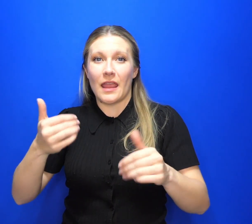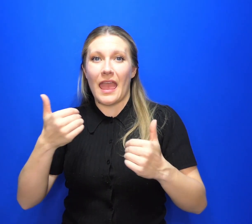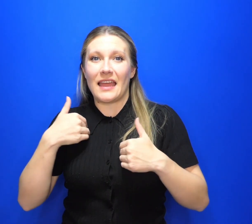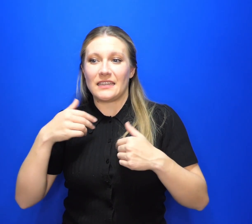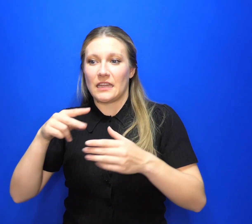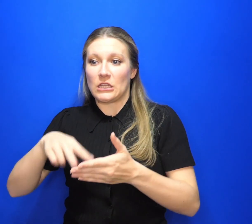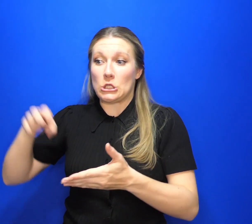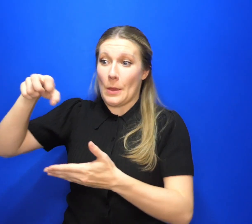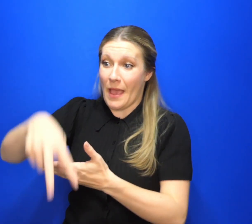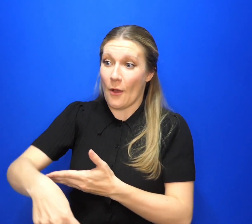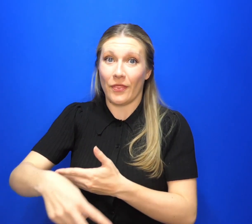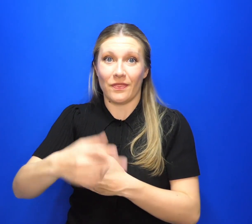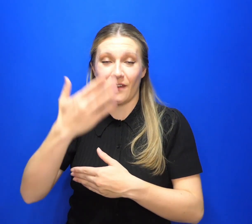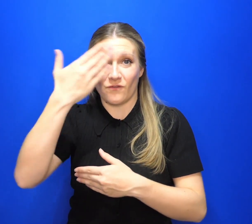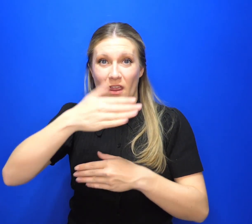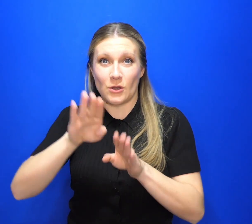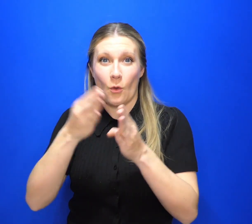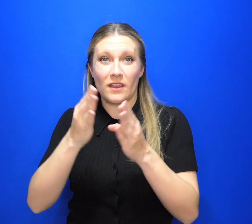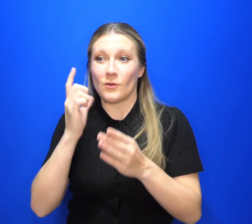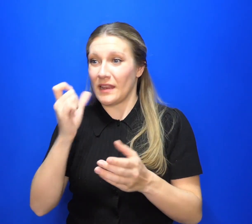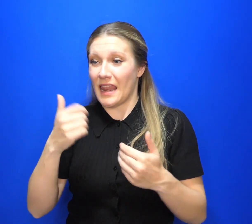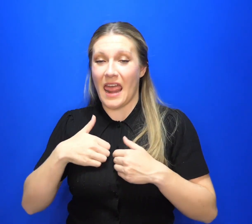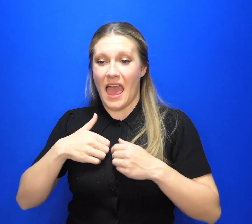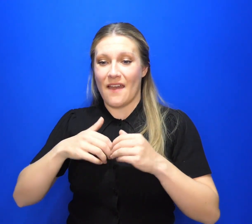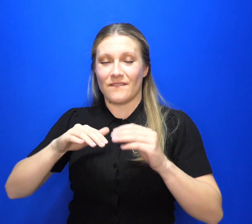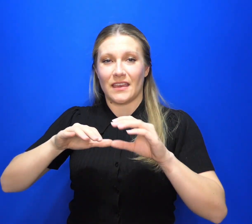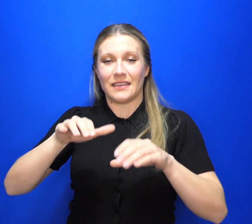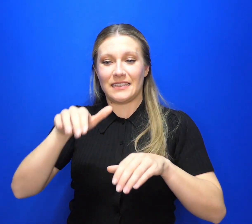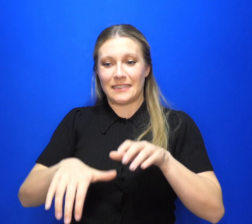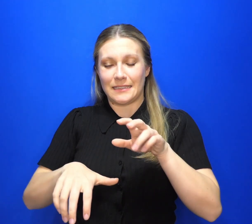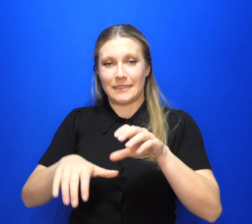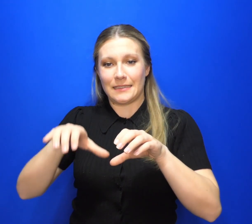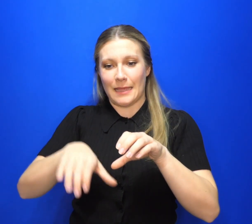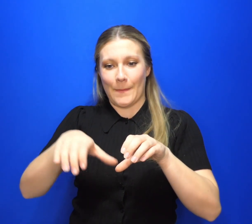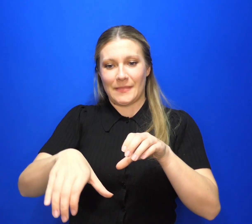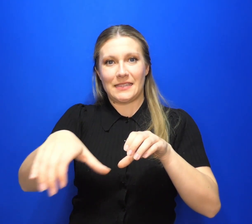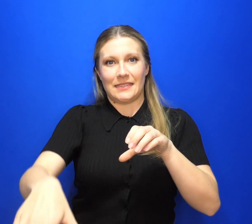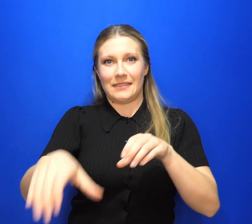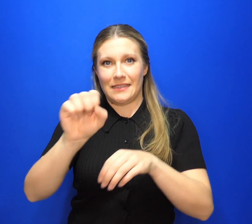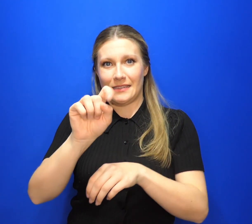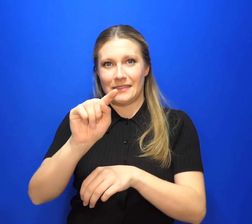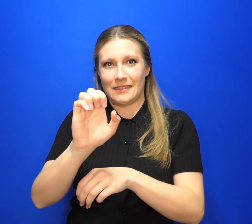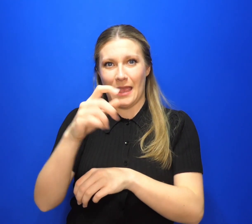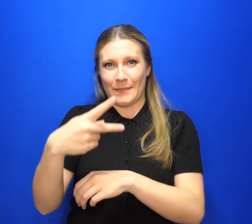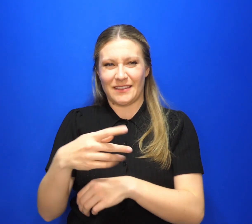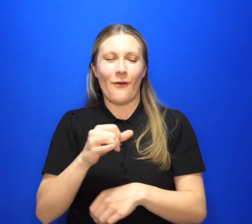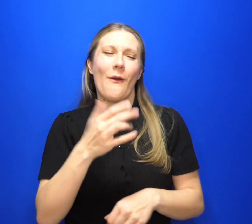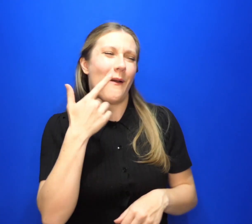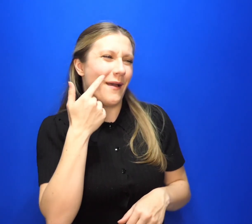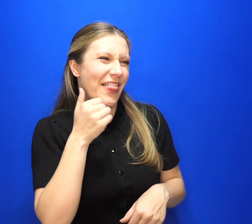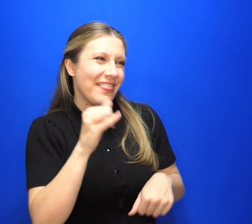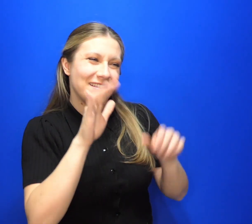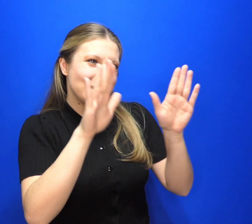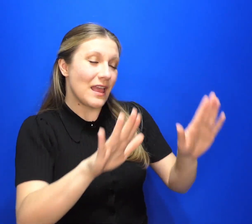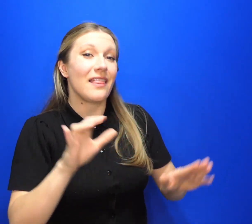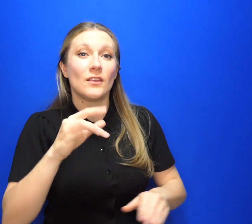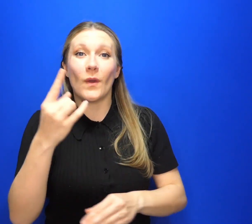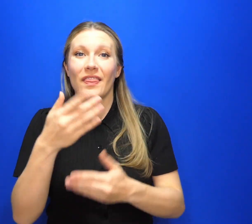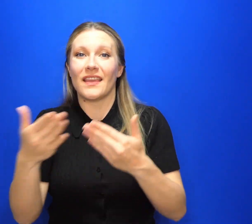And that is one of the things. Great. Yes, that is one of the things I put on the back burner while we were figuring out diabetes for Arden.